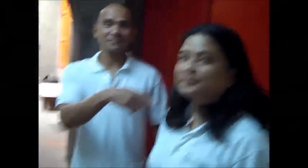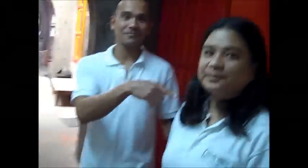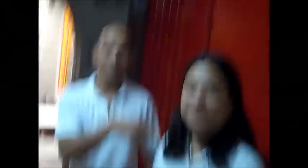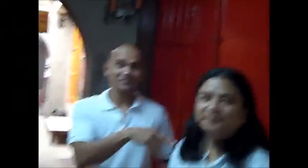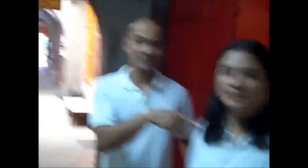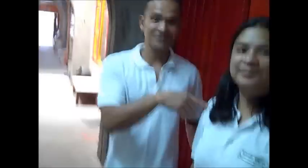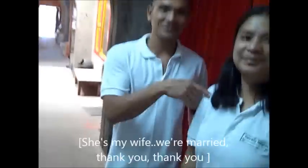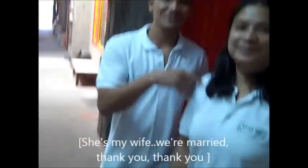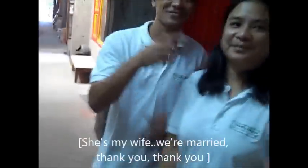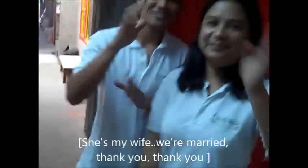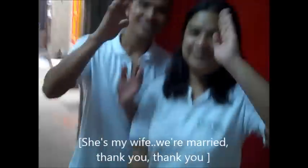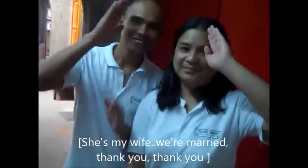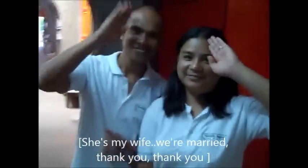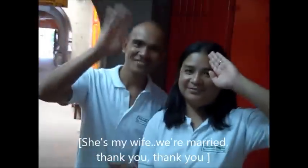yeah. Hello.